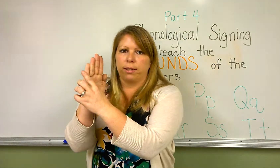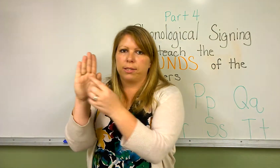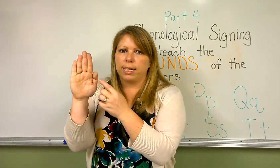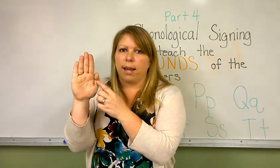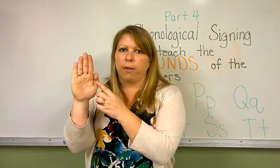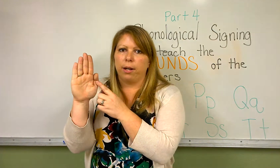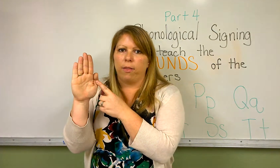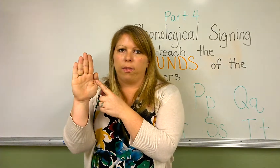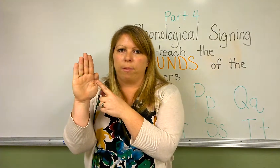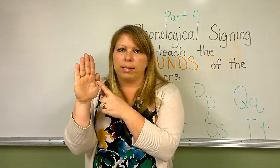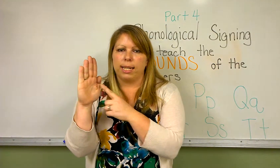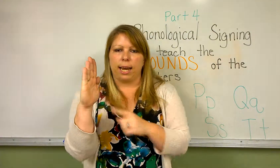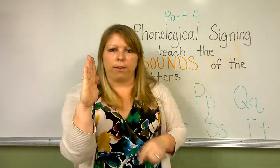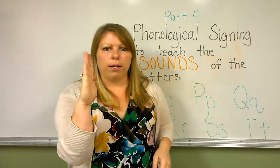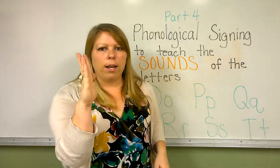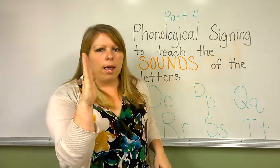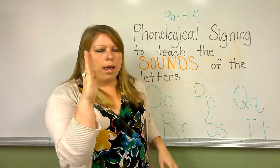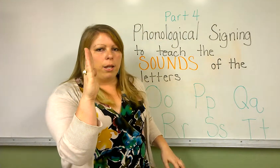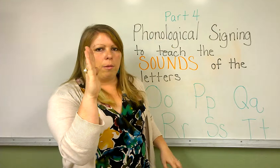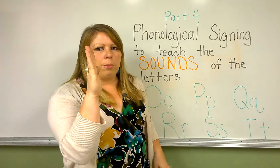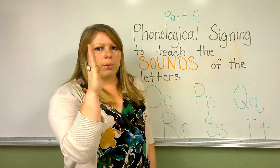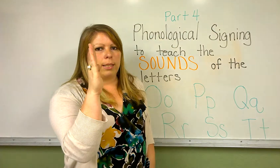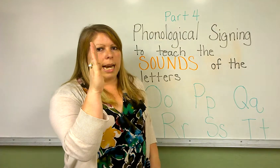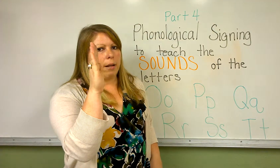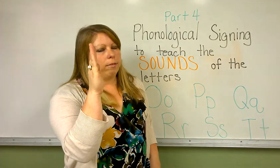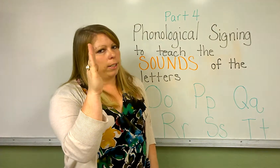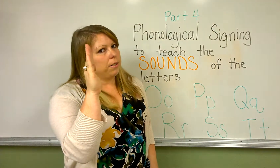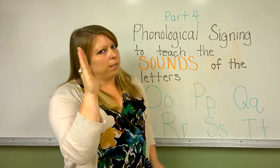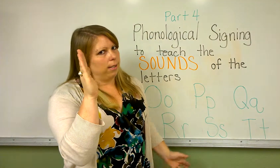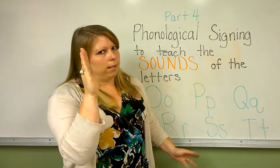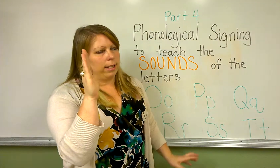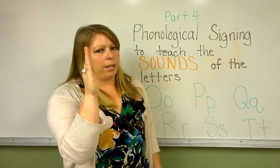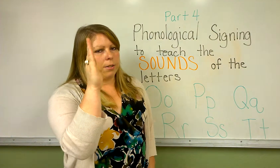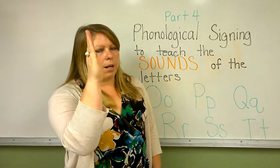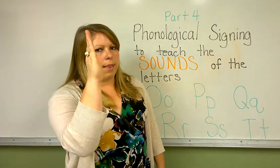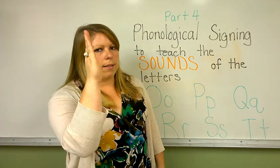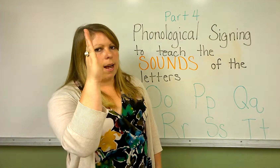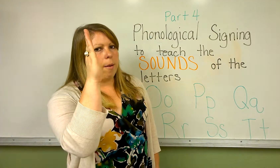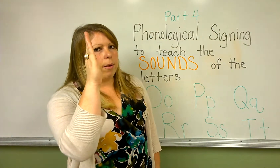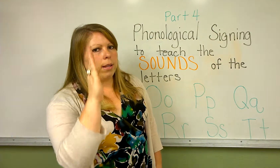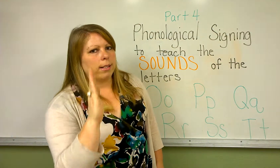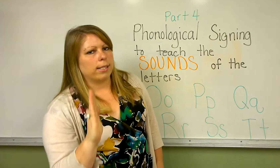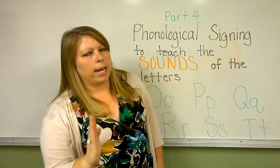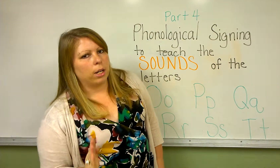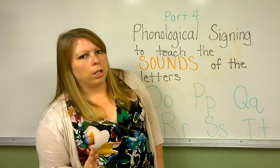fingers together and thumb together. You pull down first because all letters start at the top and say